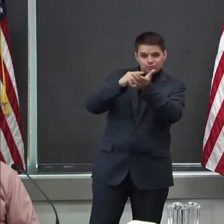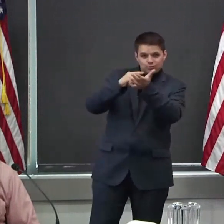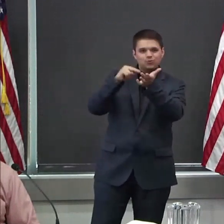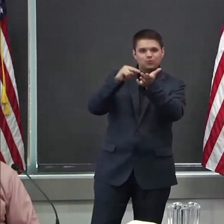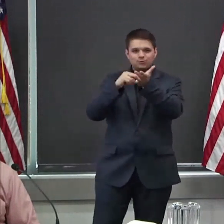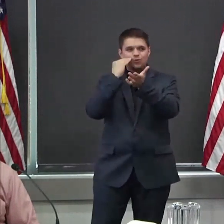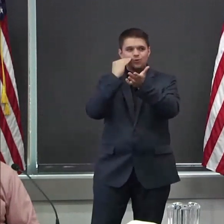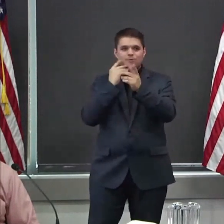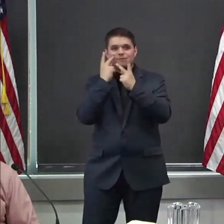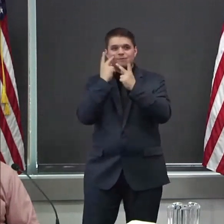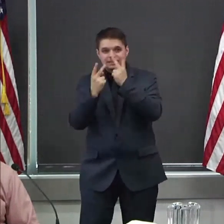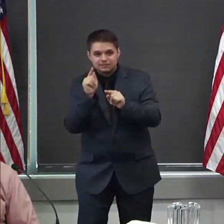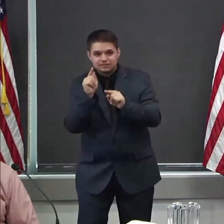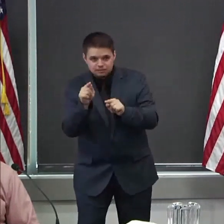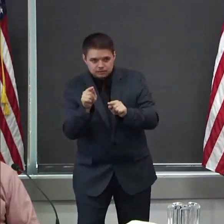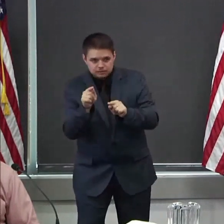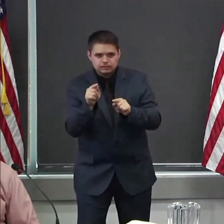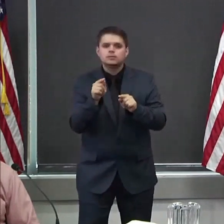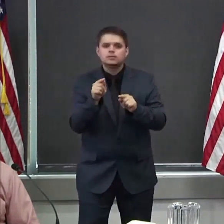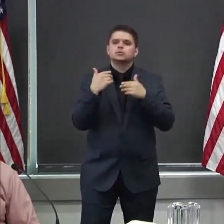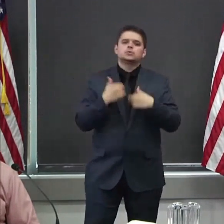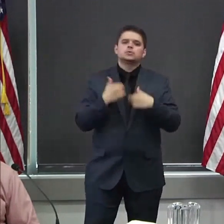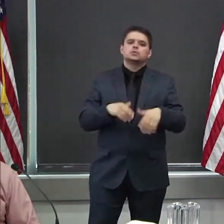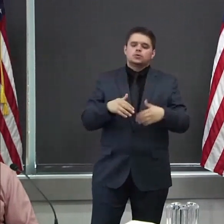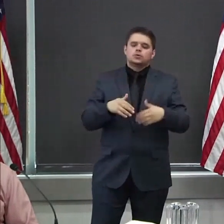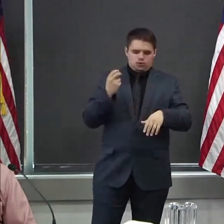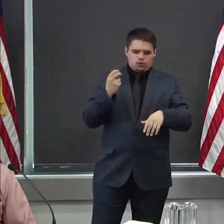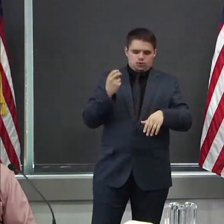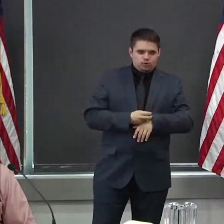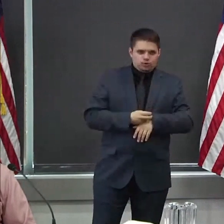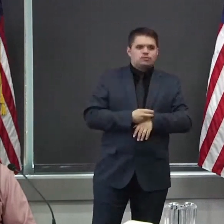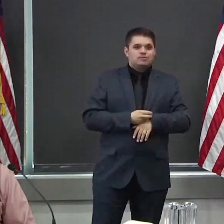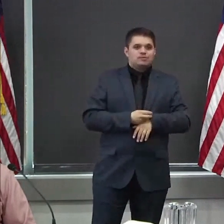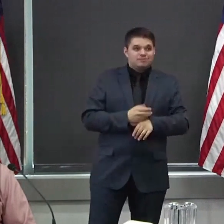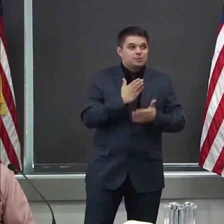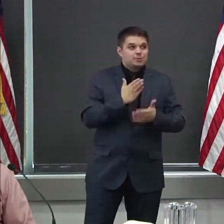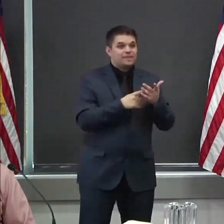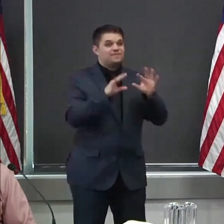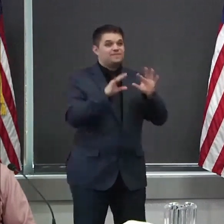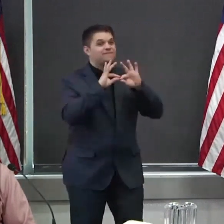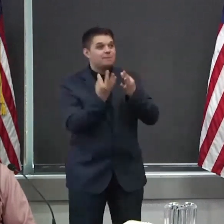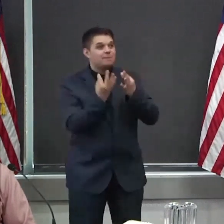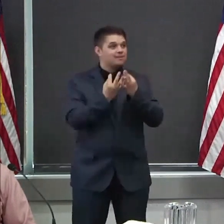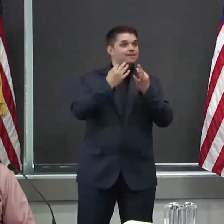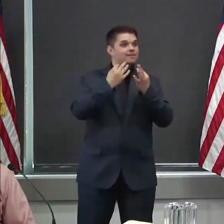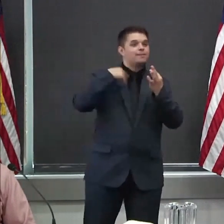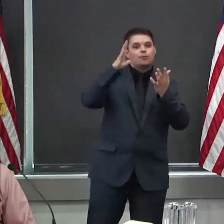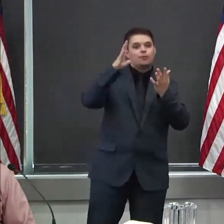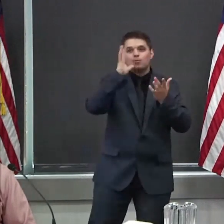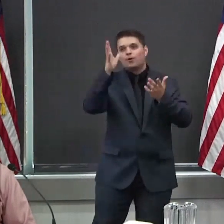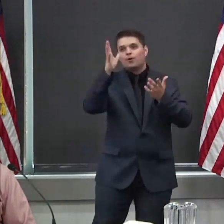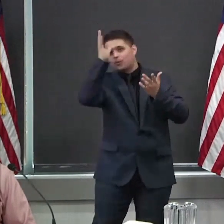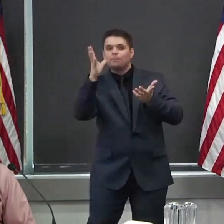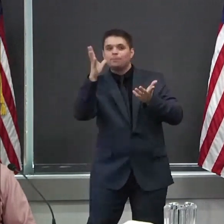hard for people. I know it's really hard for families. I mentioned earlier